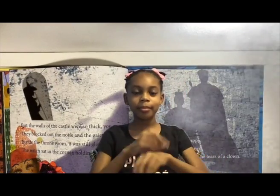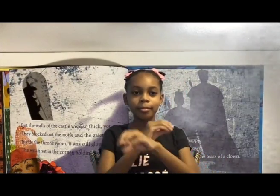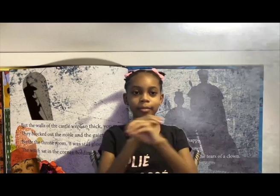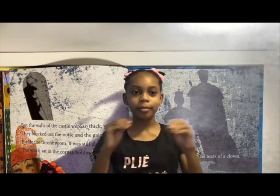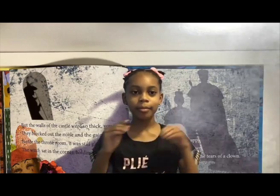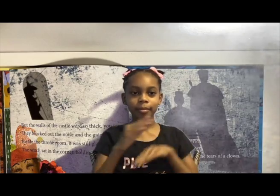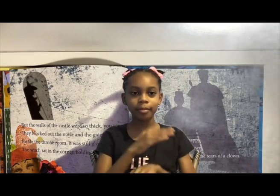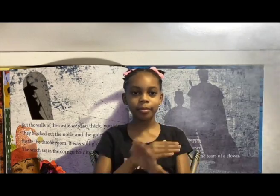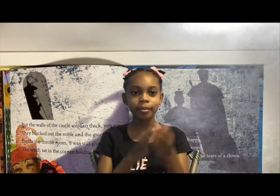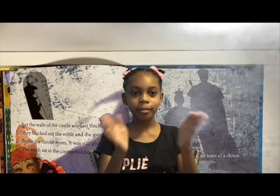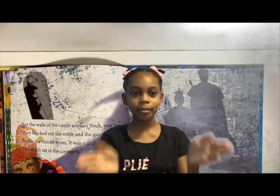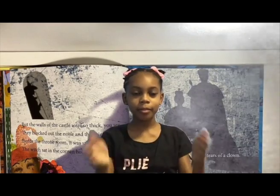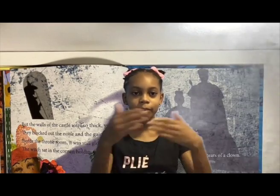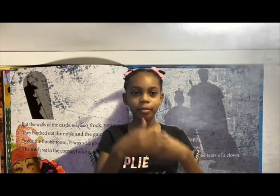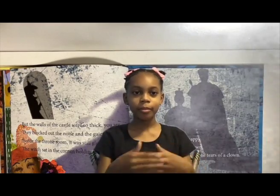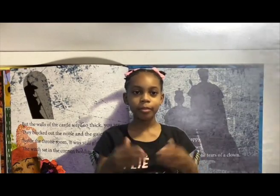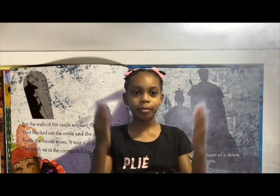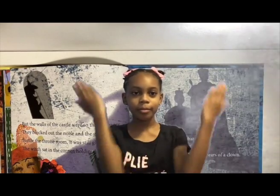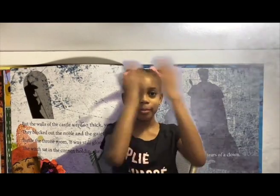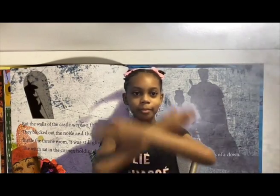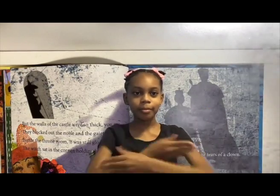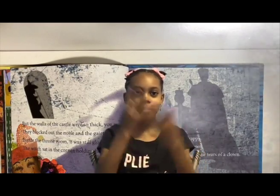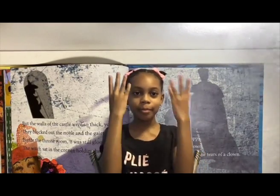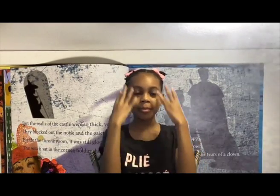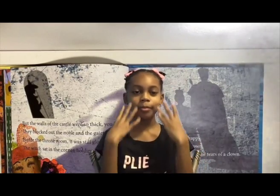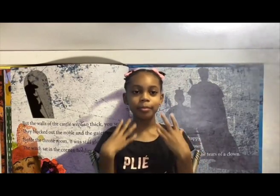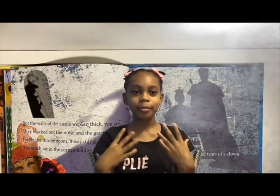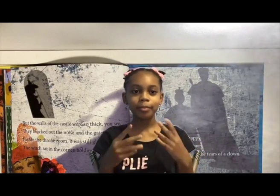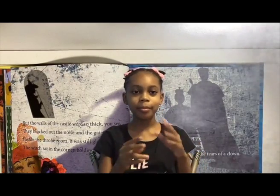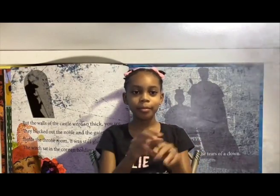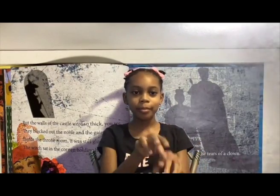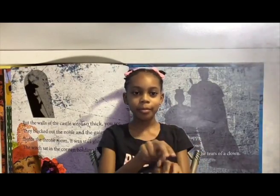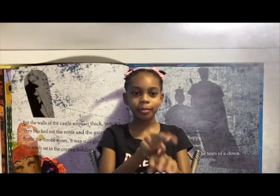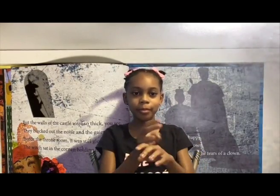was still gloom and doom. The witch sat in the corner holding her broom.